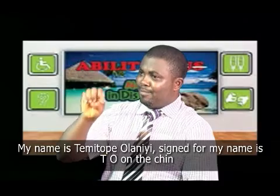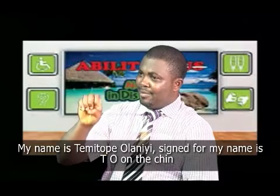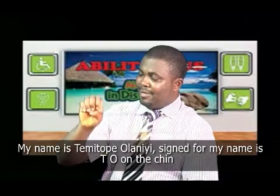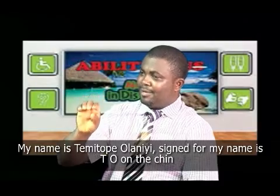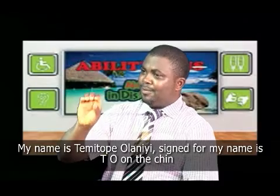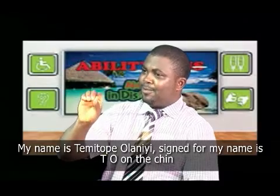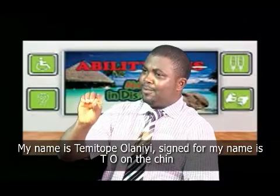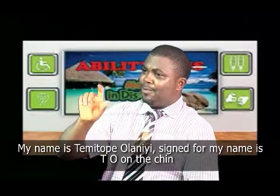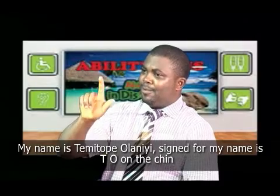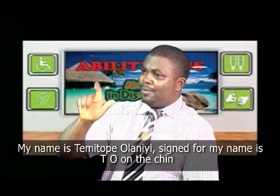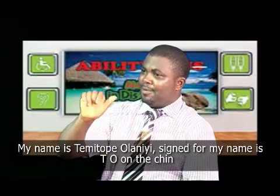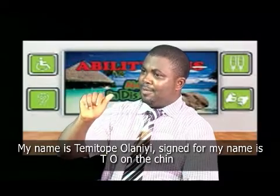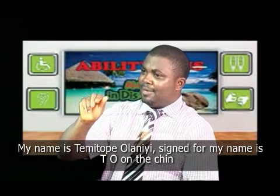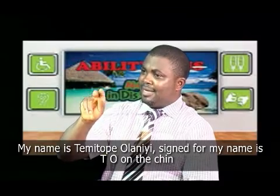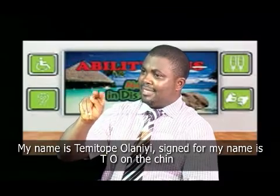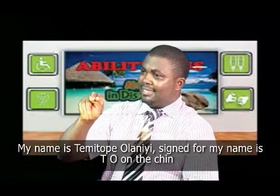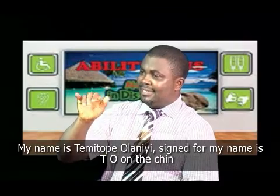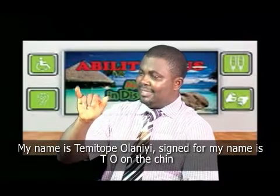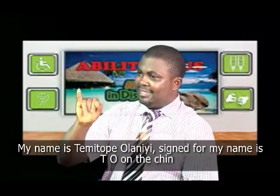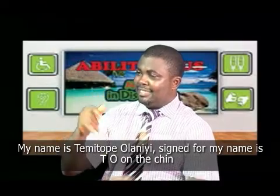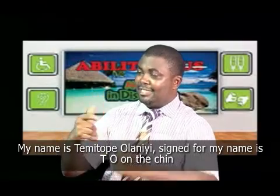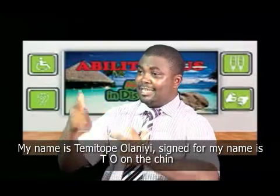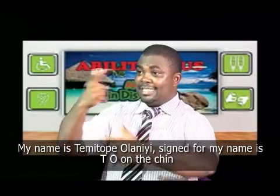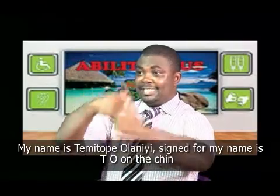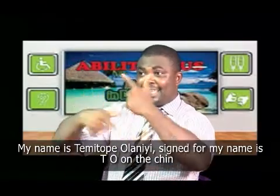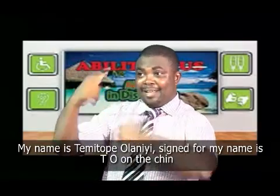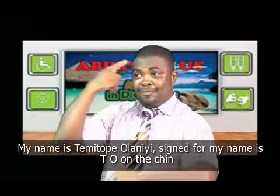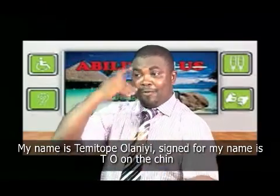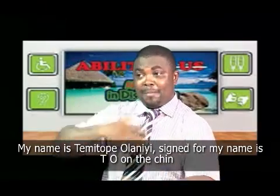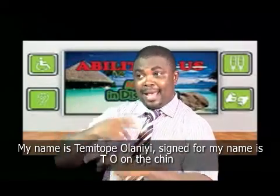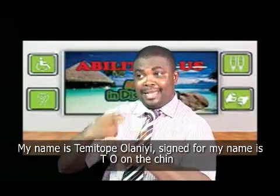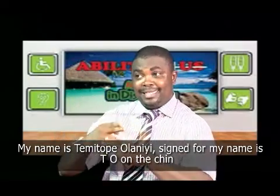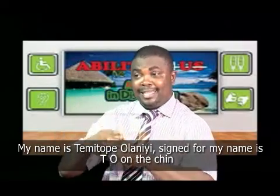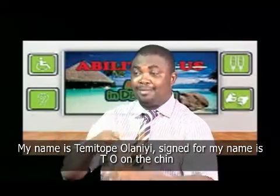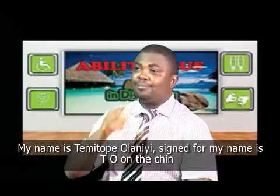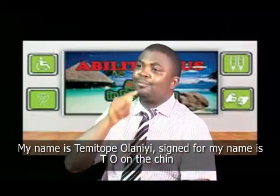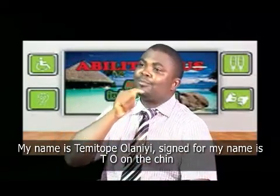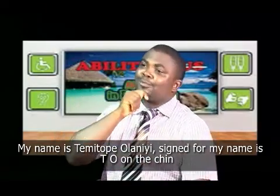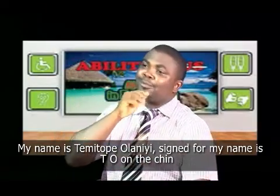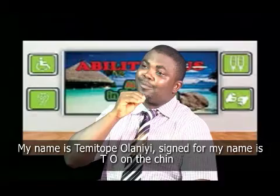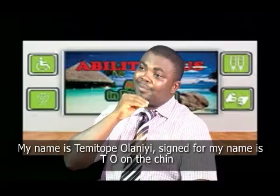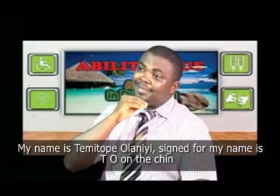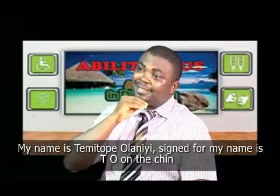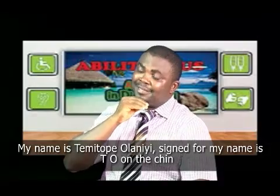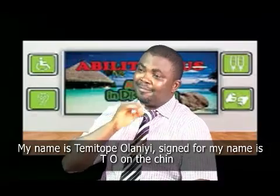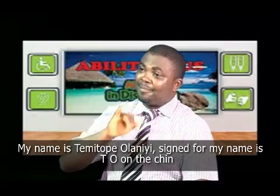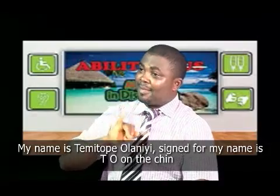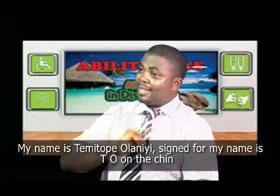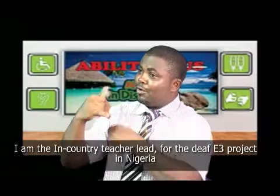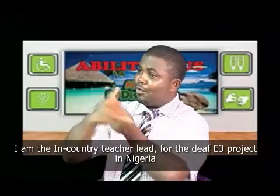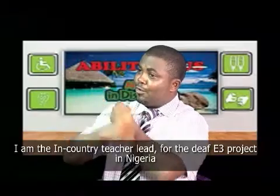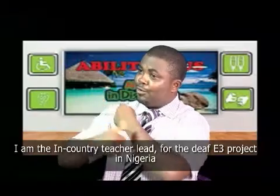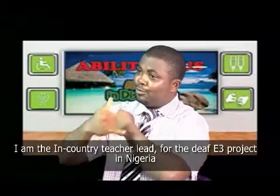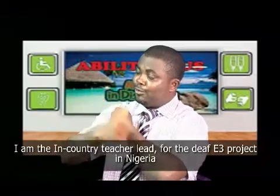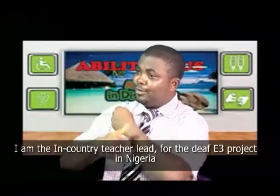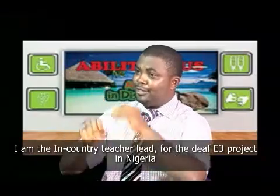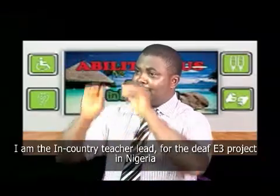Temitope Olani. Sign for my name is T.O. on the chin. I am the